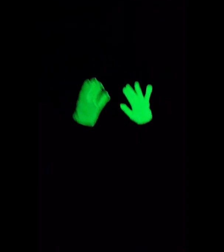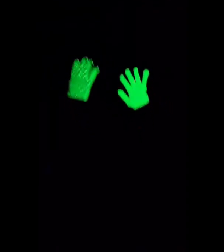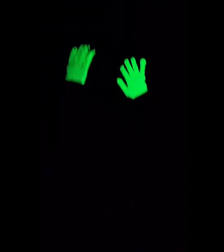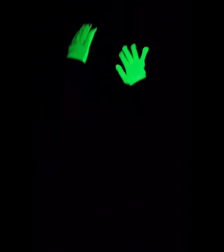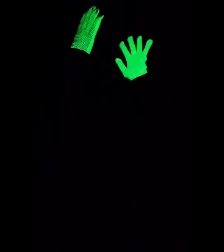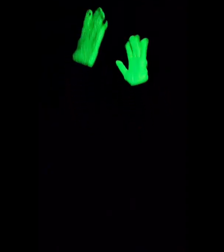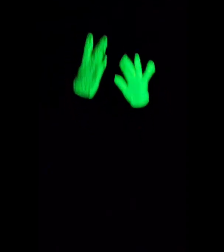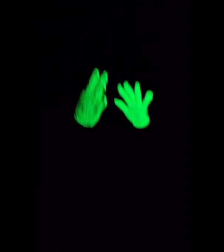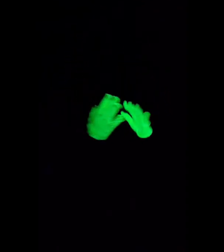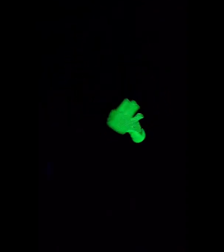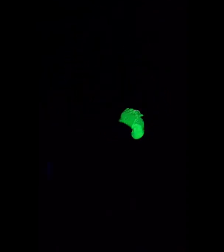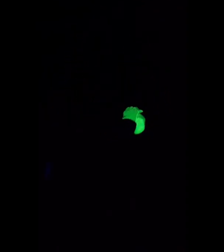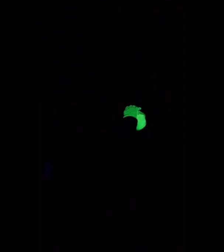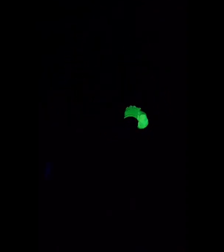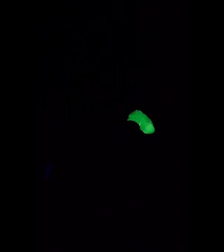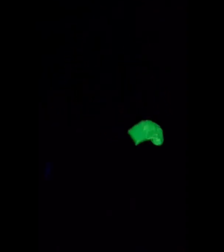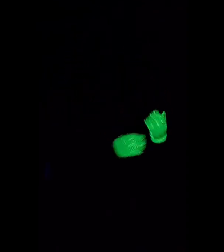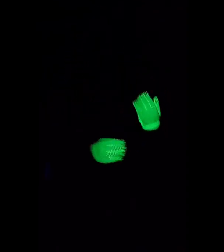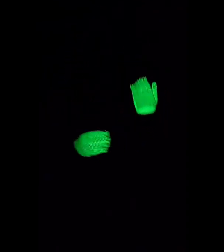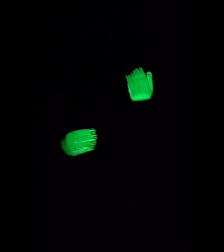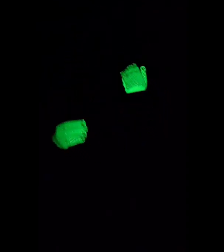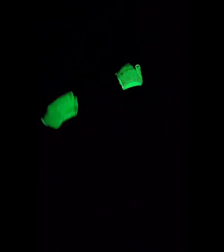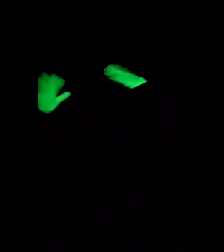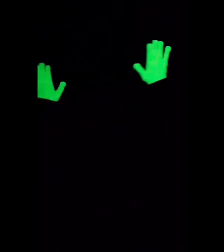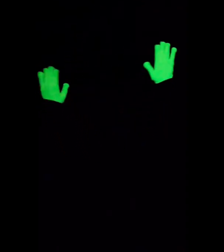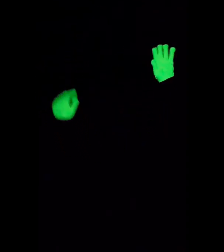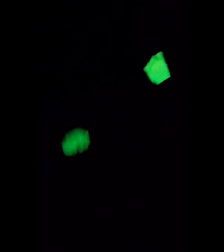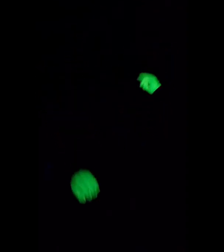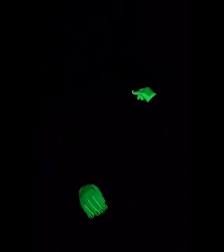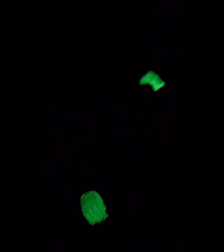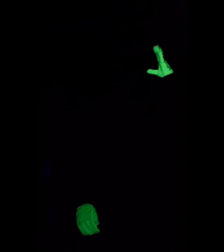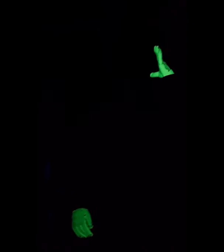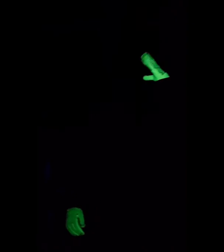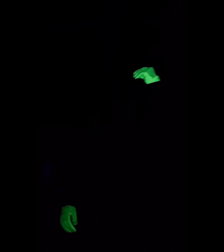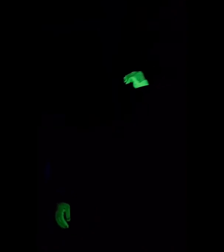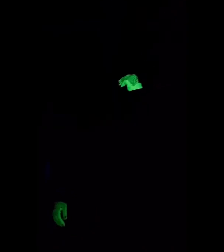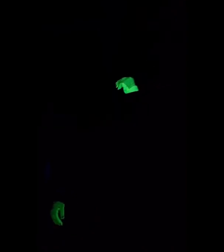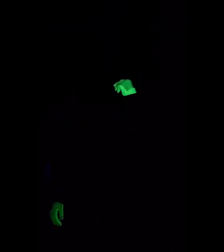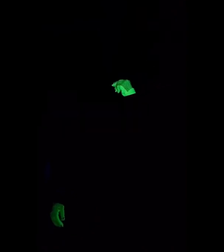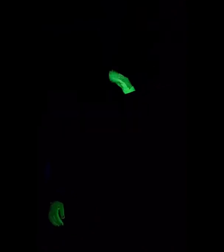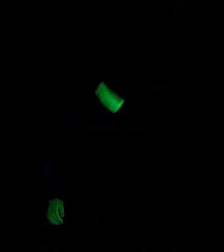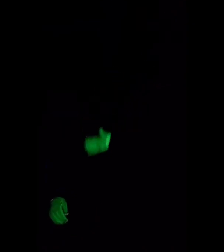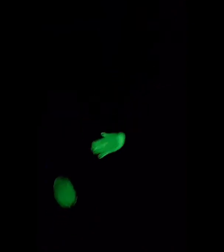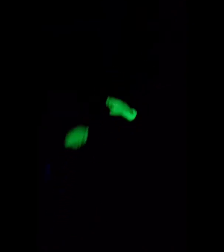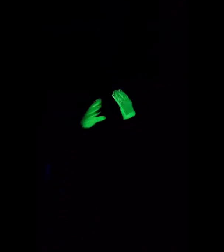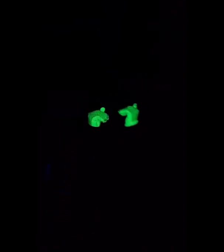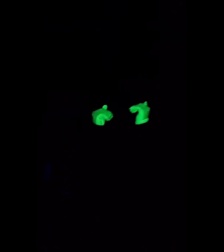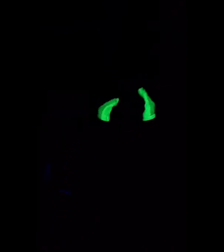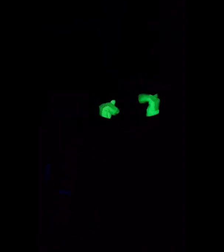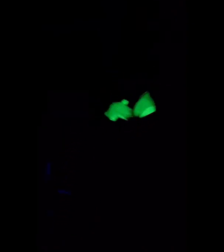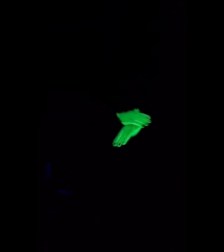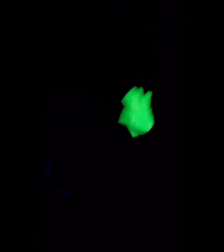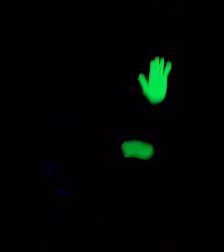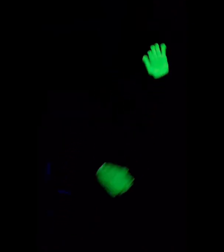mighty hand But even if you don't, my hope is you